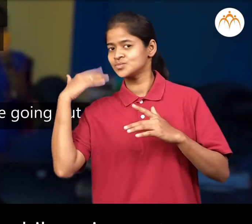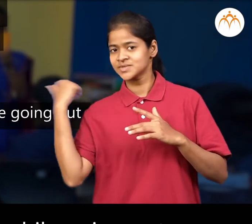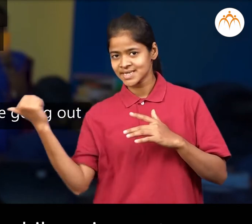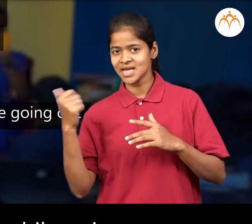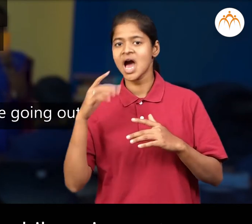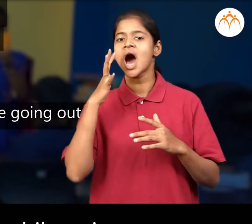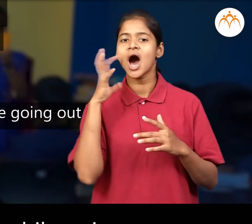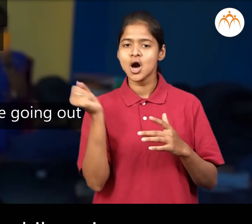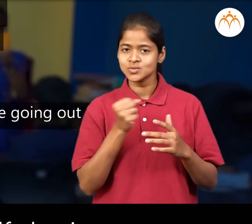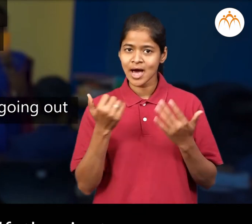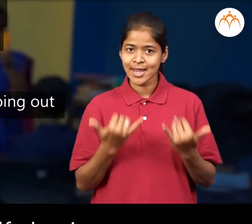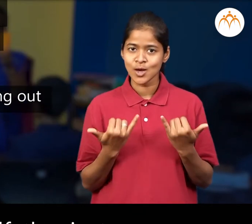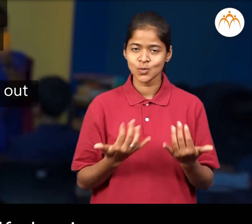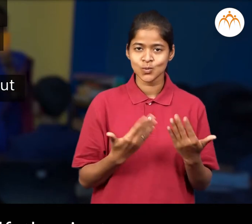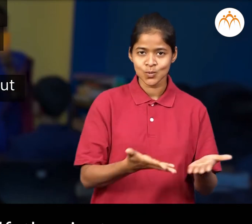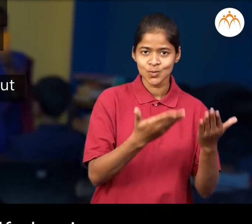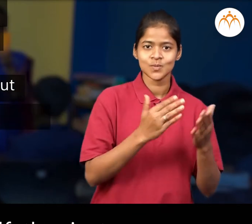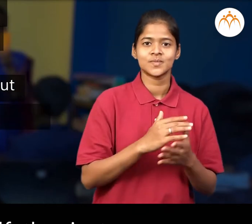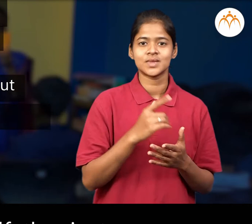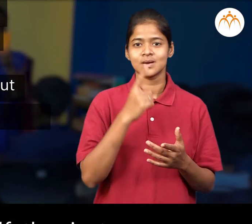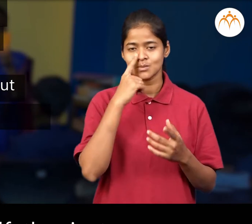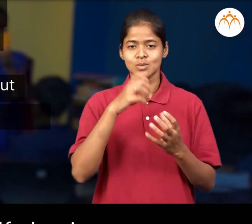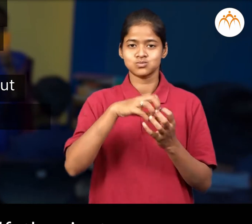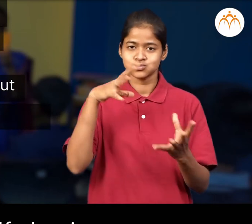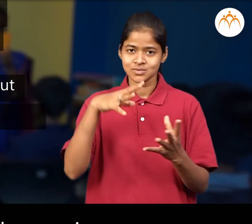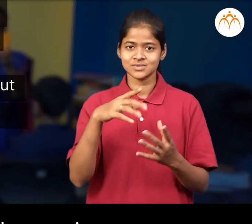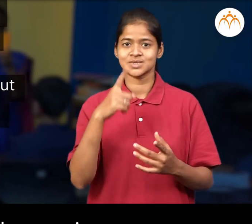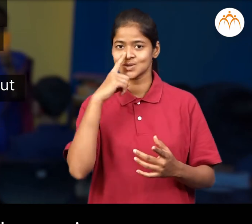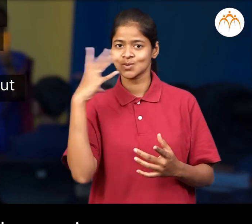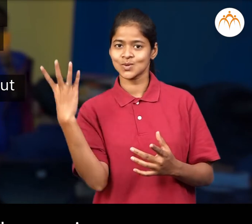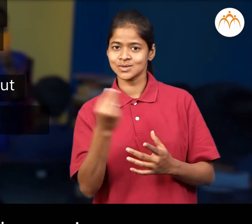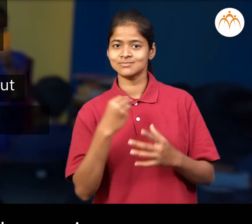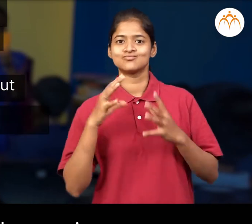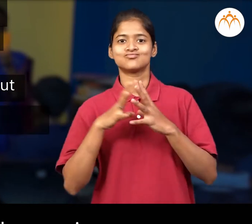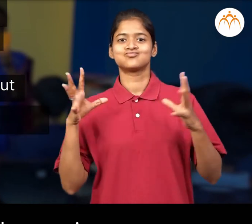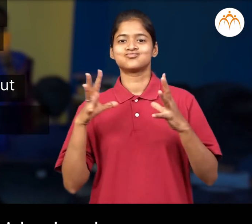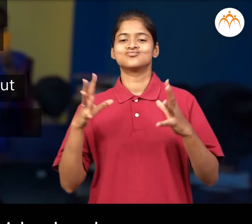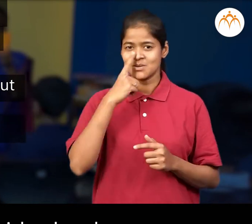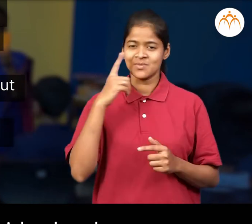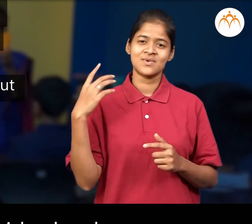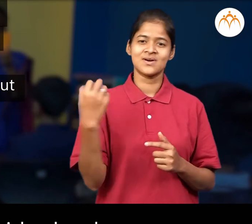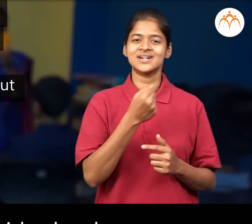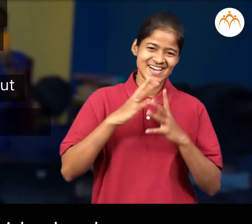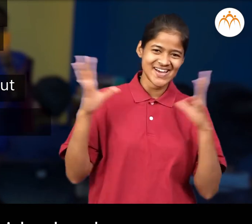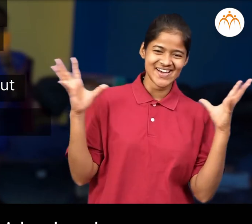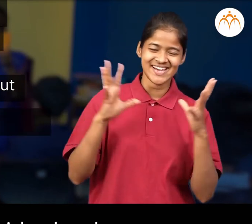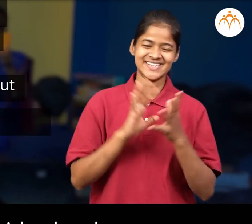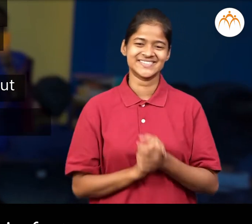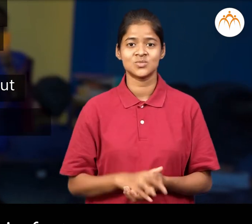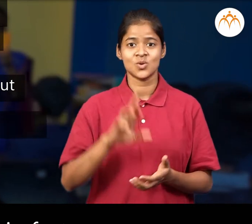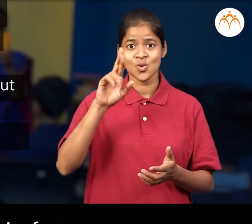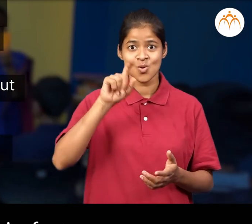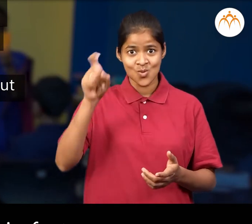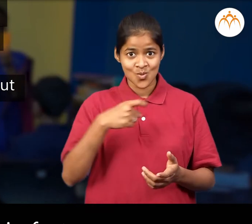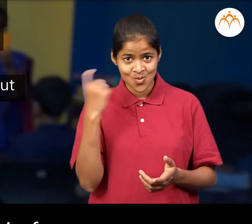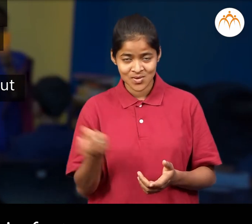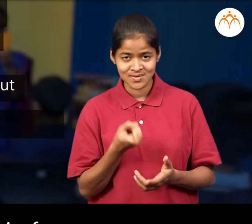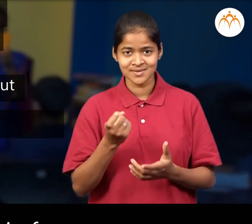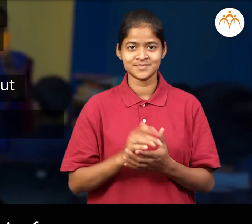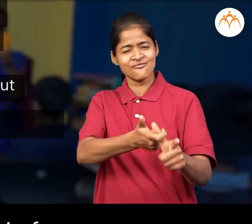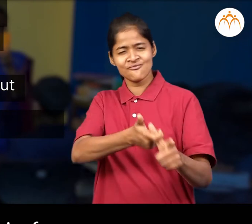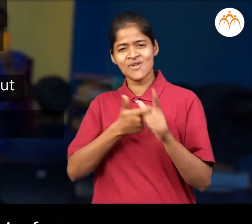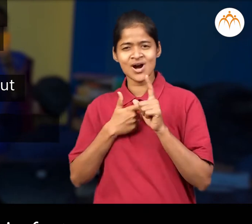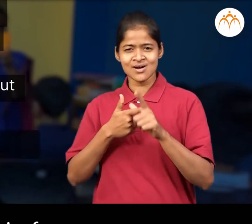while going out. Grandfather just. Mother puris. The girls allowed. Raju